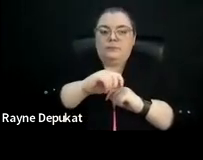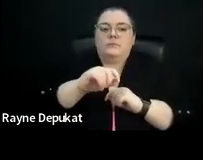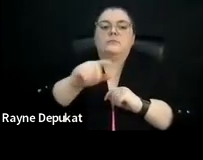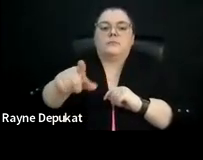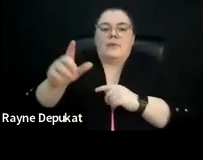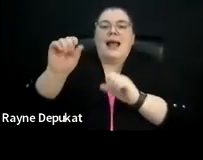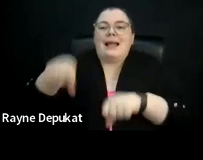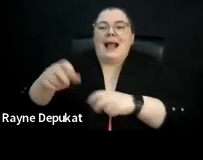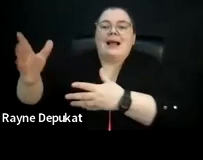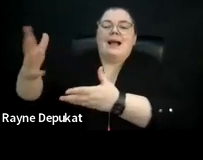request.